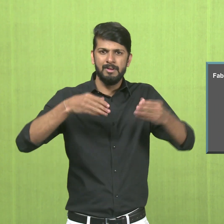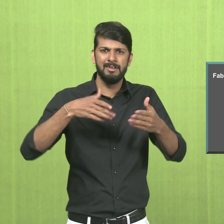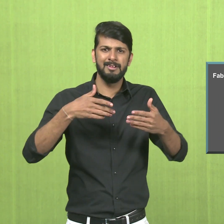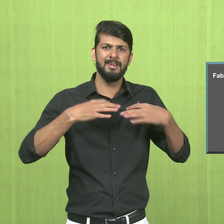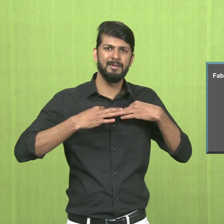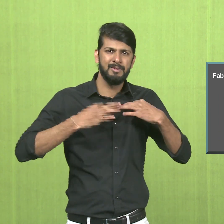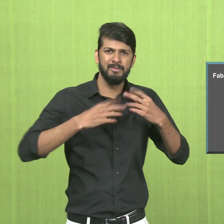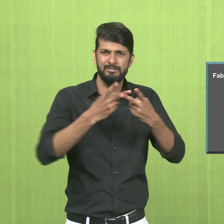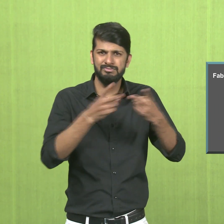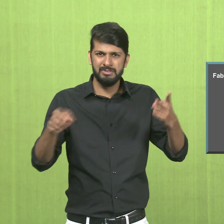Fabric.